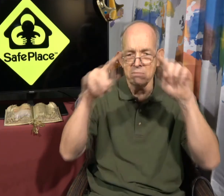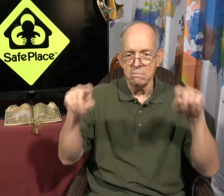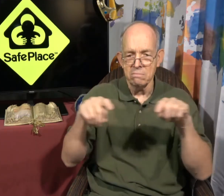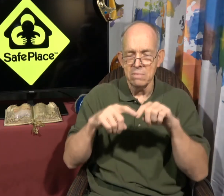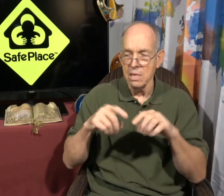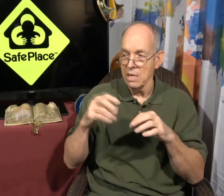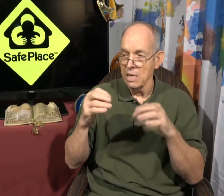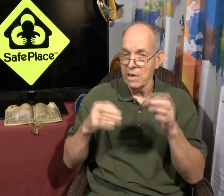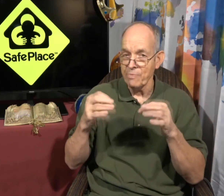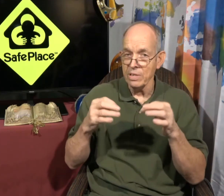and